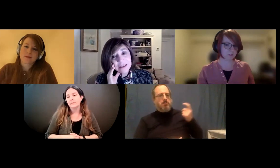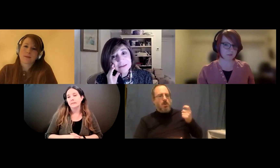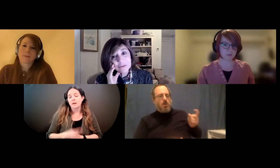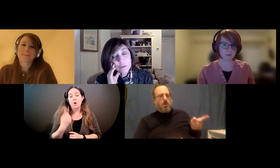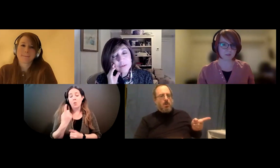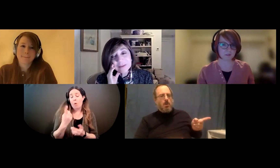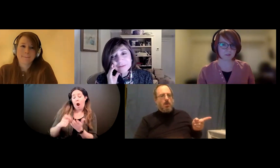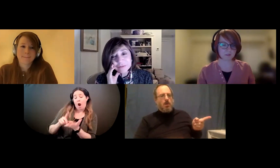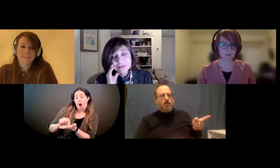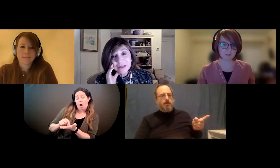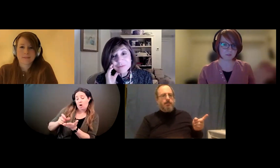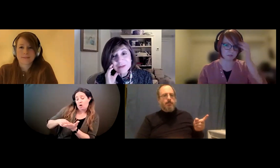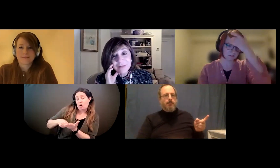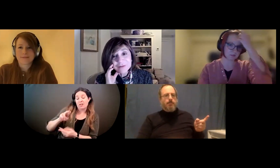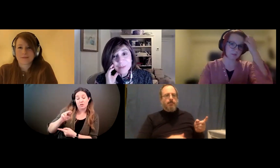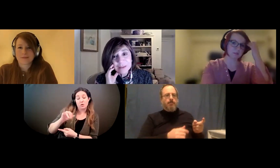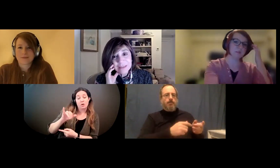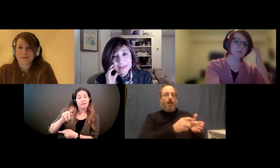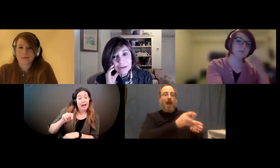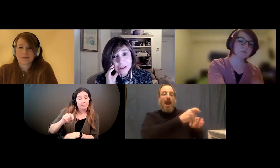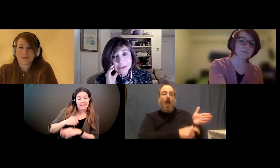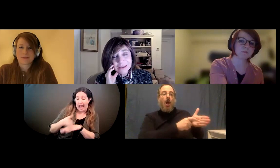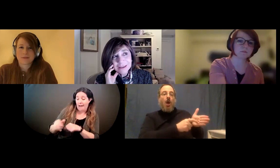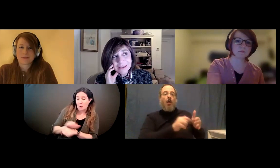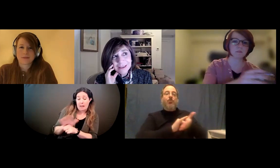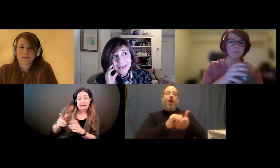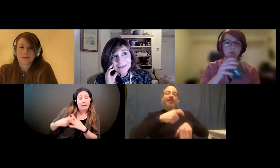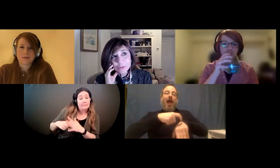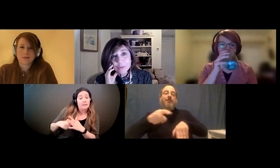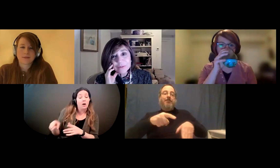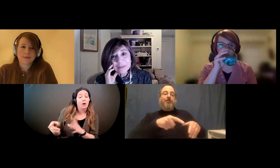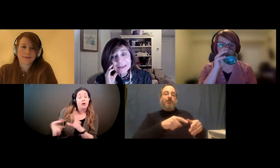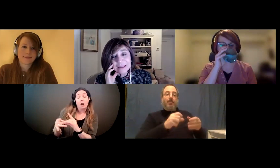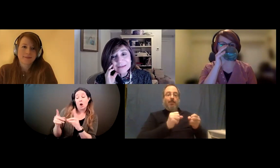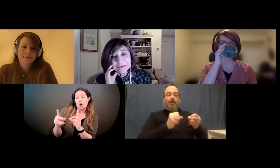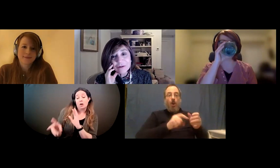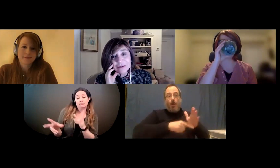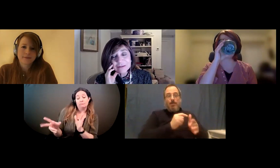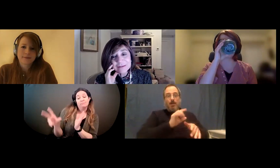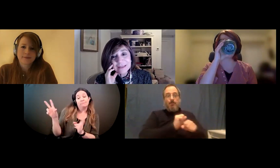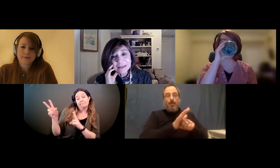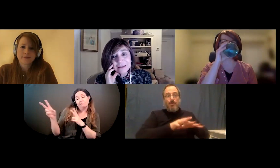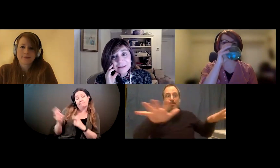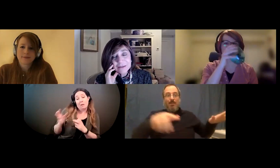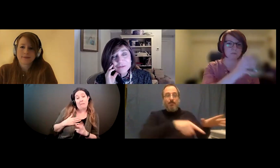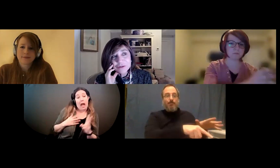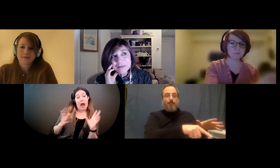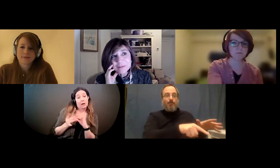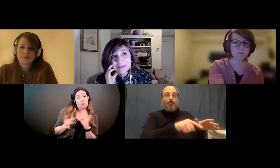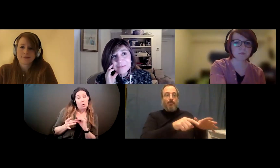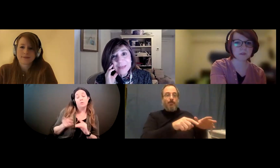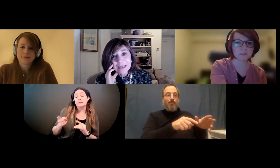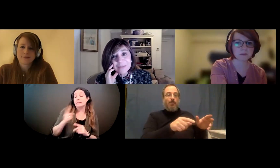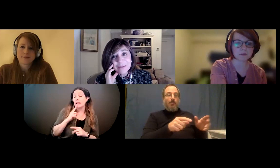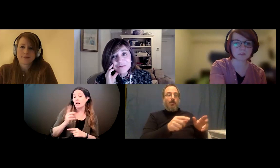other day that quoted me in the New York Times right after the pandemic started. And it quoted me, the article said, there used to